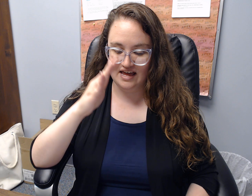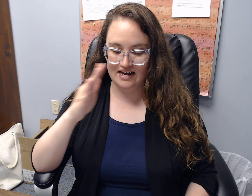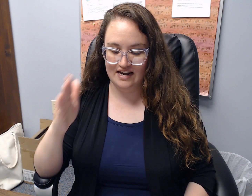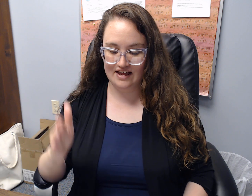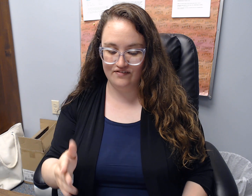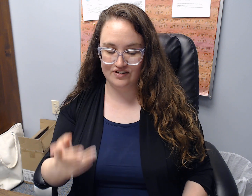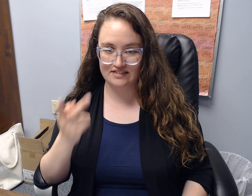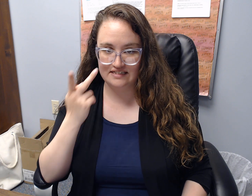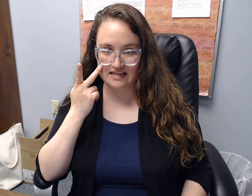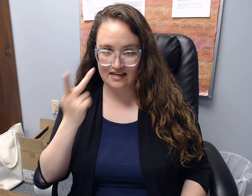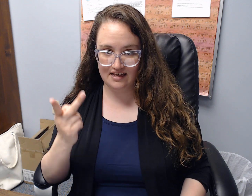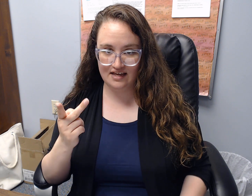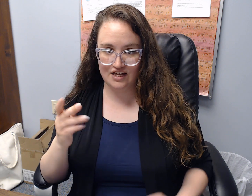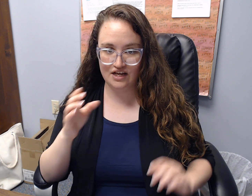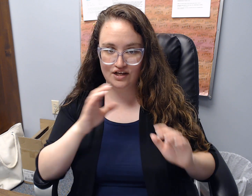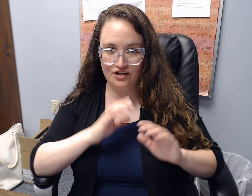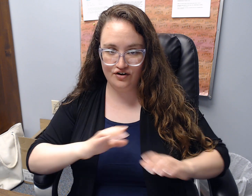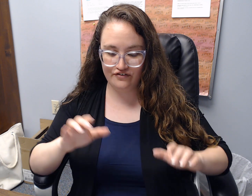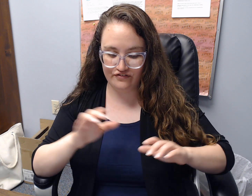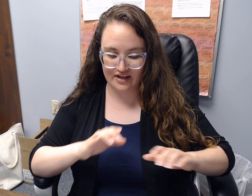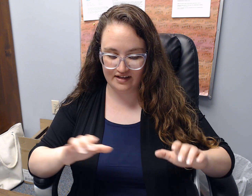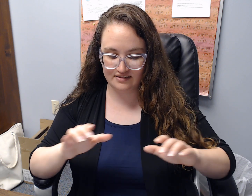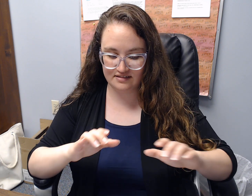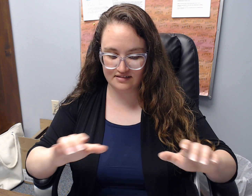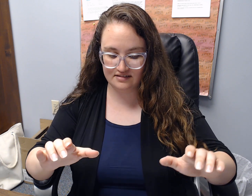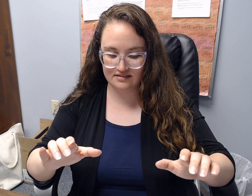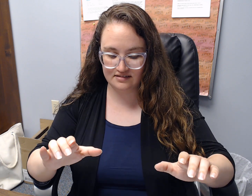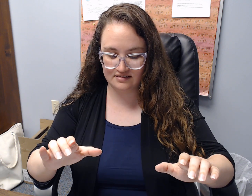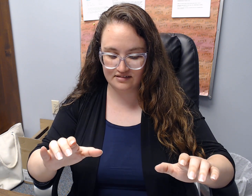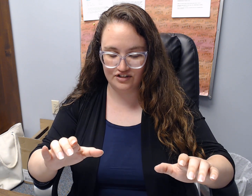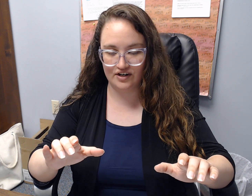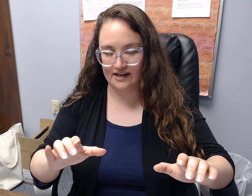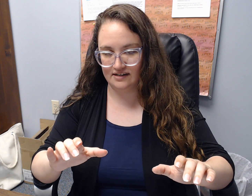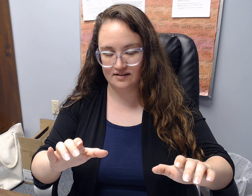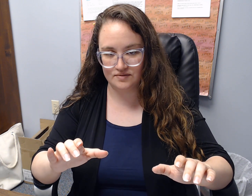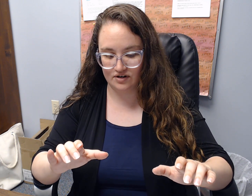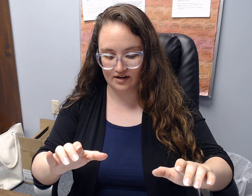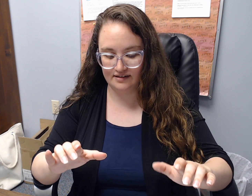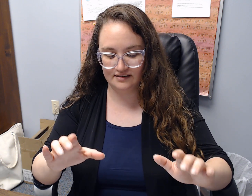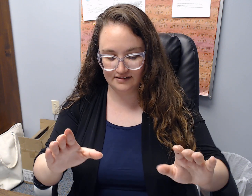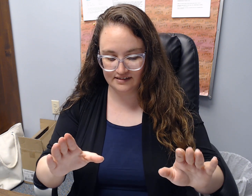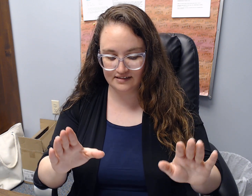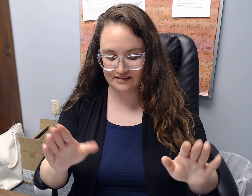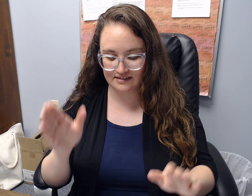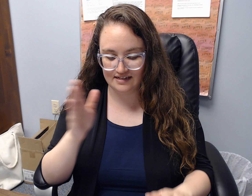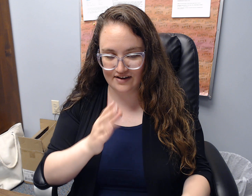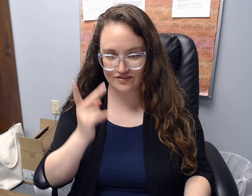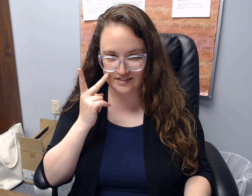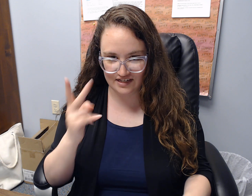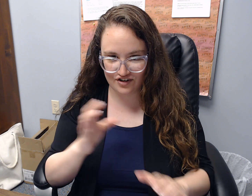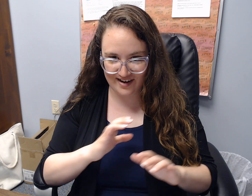and never see your face, your hand, I'm sorry, never see your